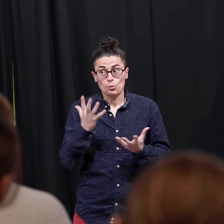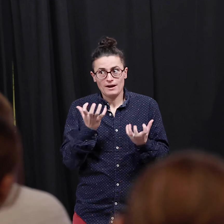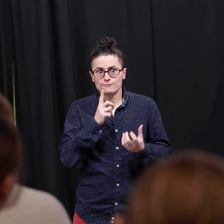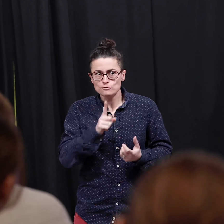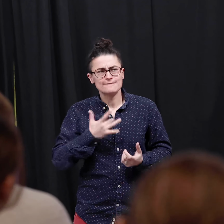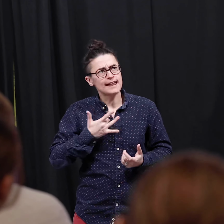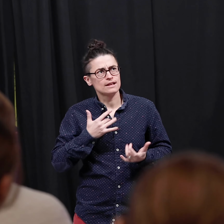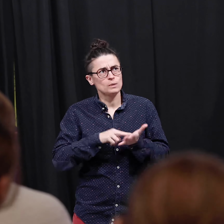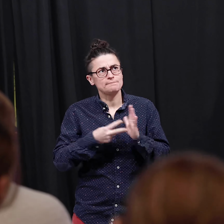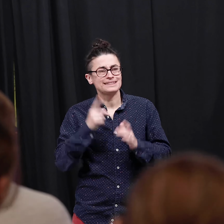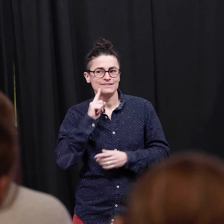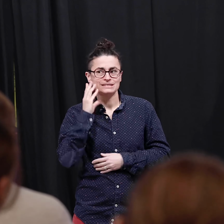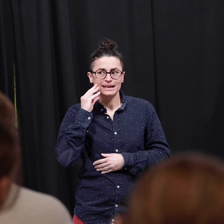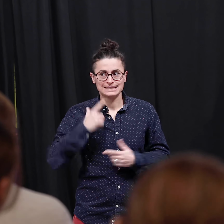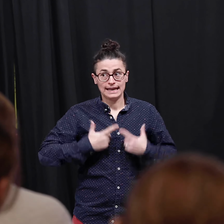the world,